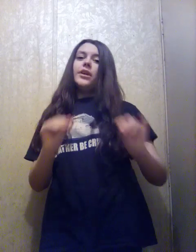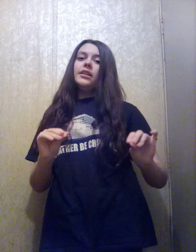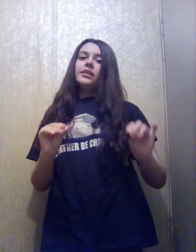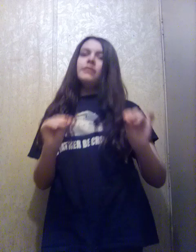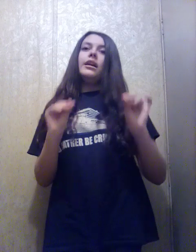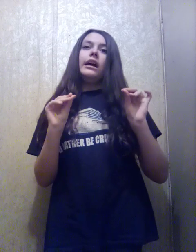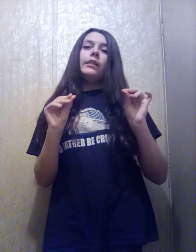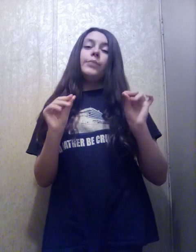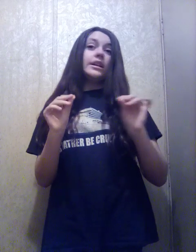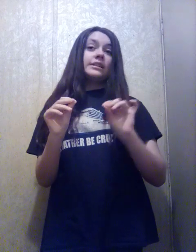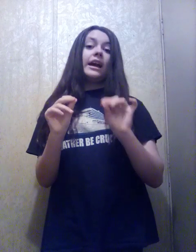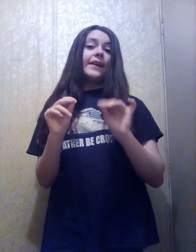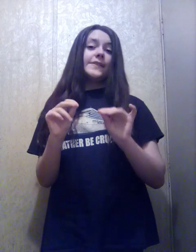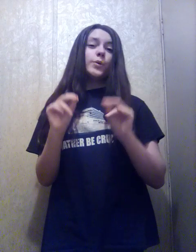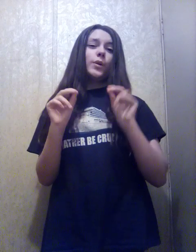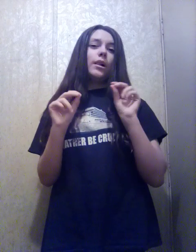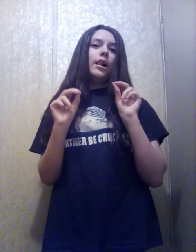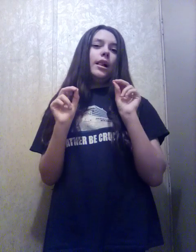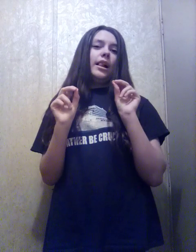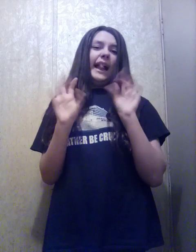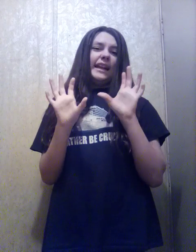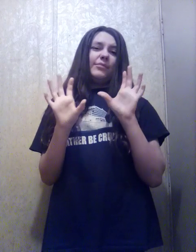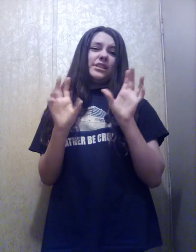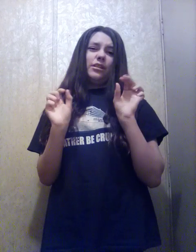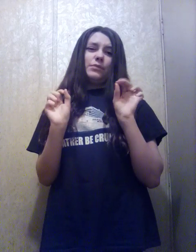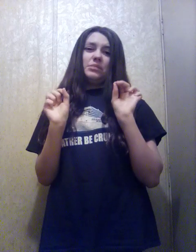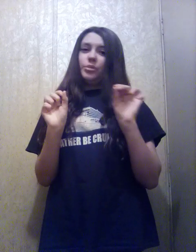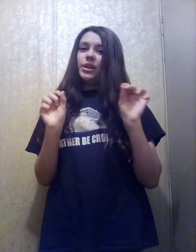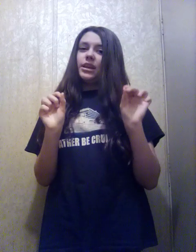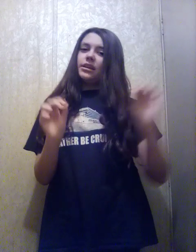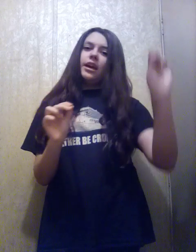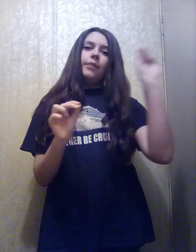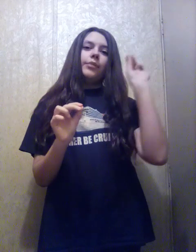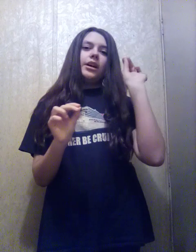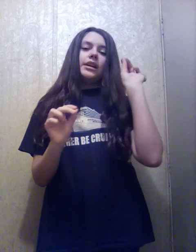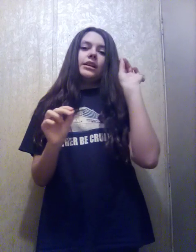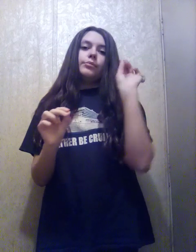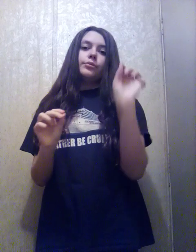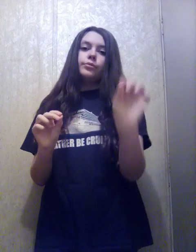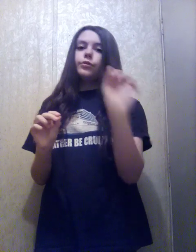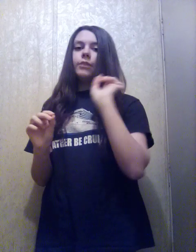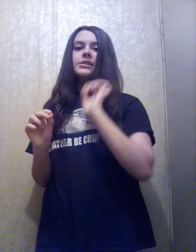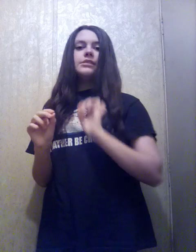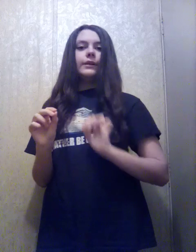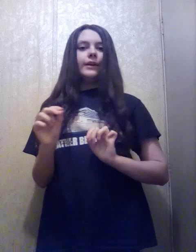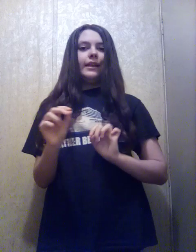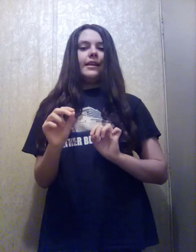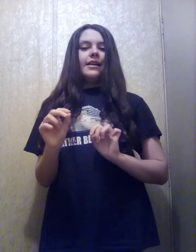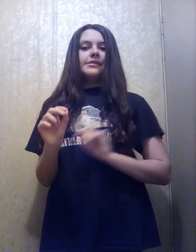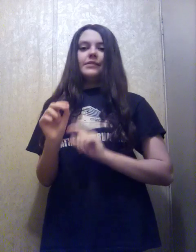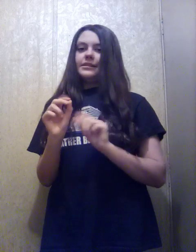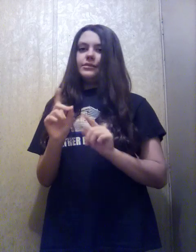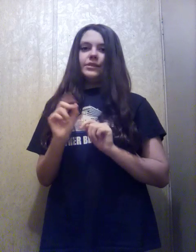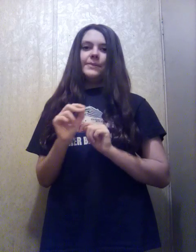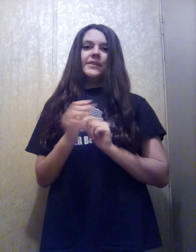but because I have school and I've been dealing with some bullying, but I promise you I'll get to it as soon as